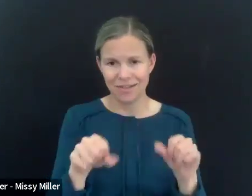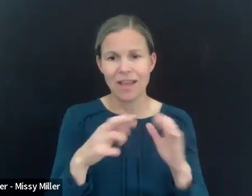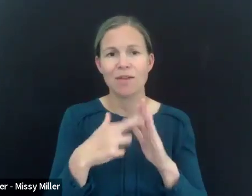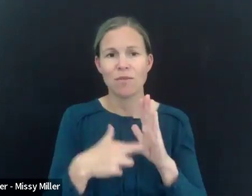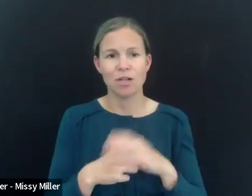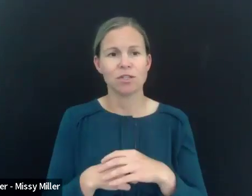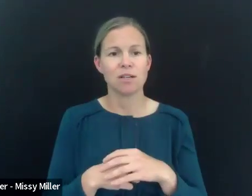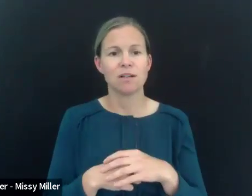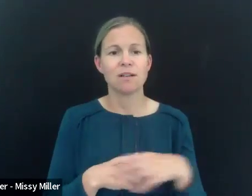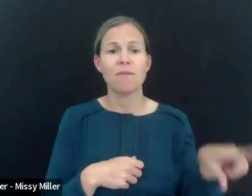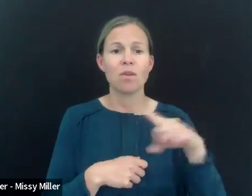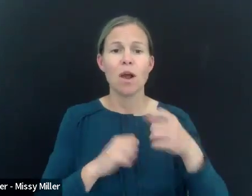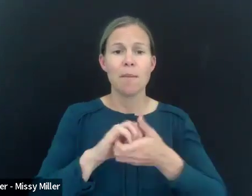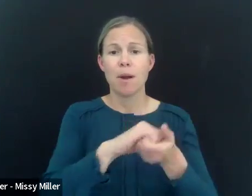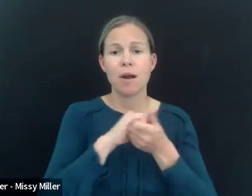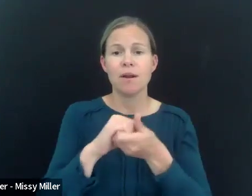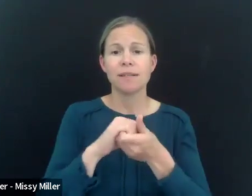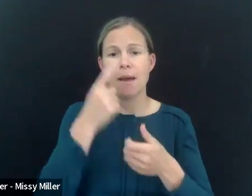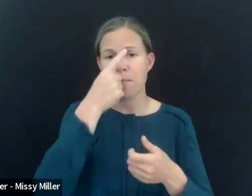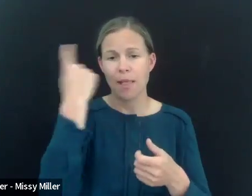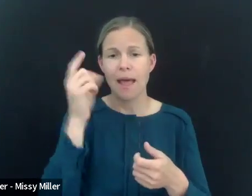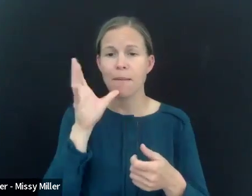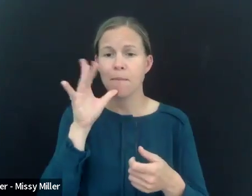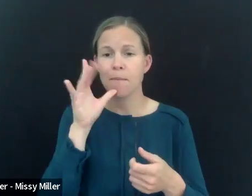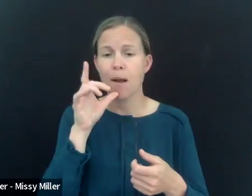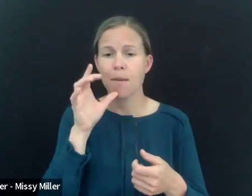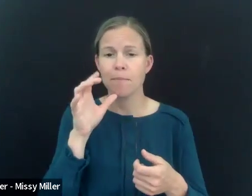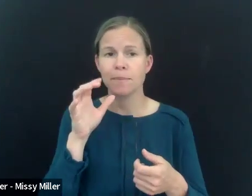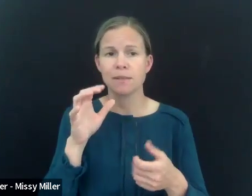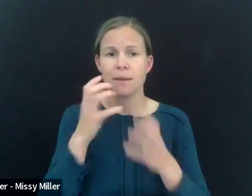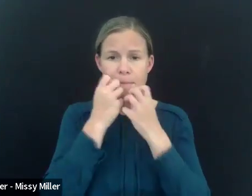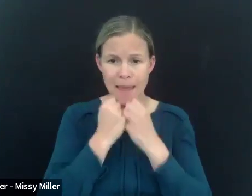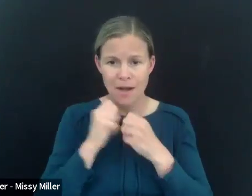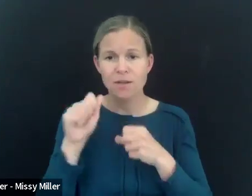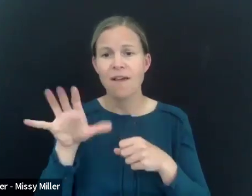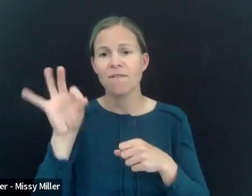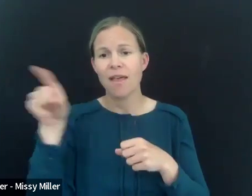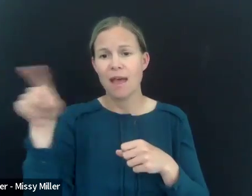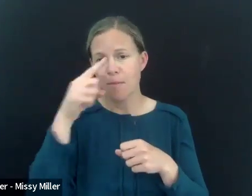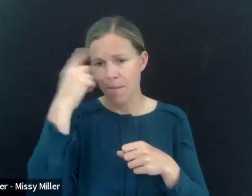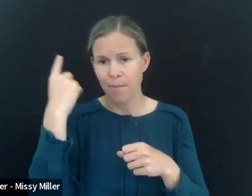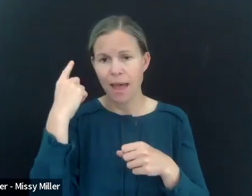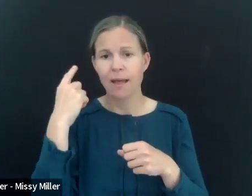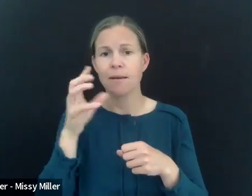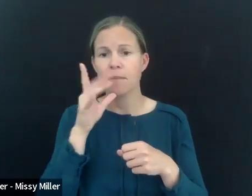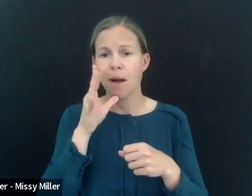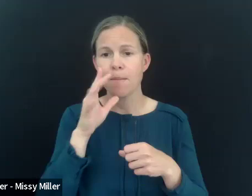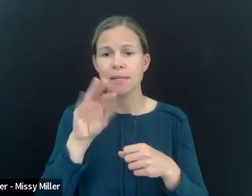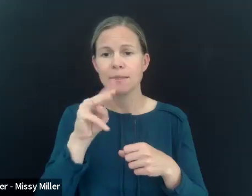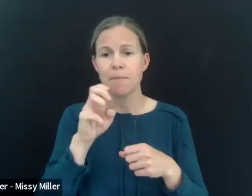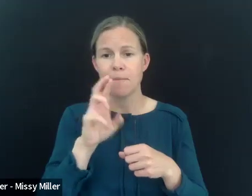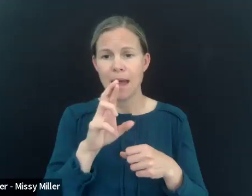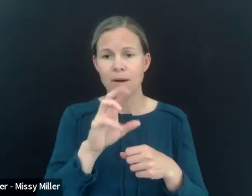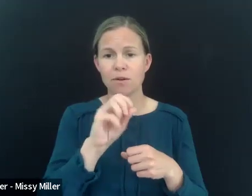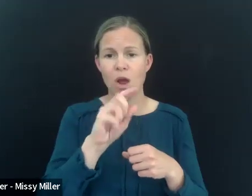Black Mamas Matter Alliance, you can find them at blackmamasmatter.org and on Instagram and Twitter at Black